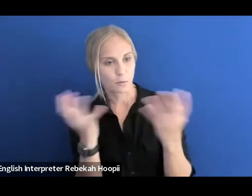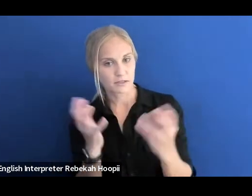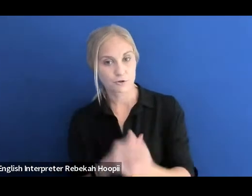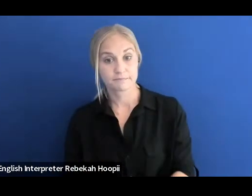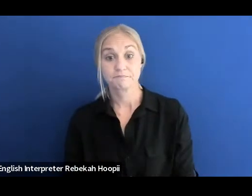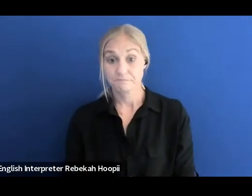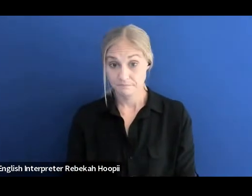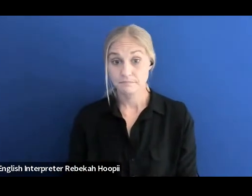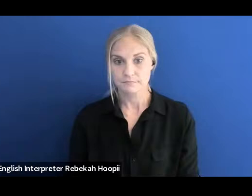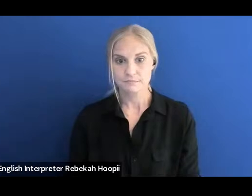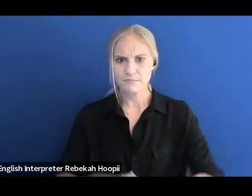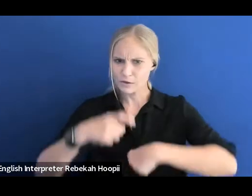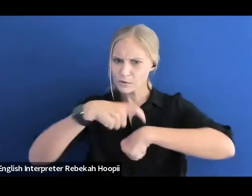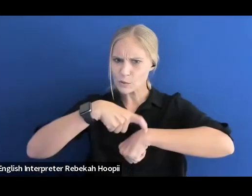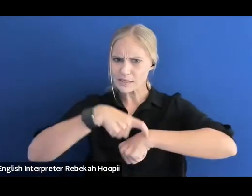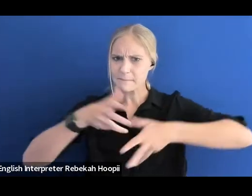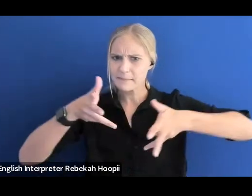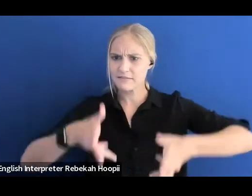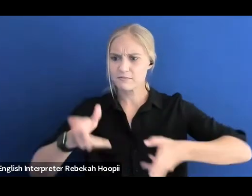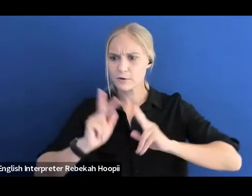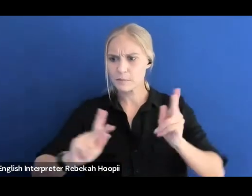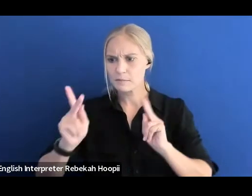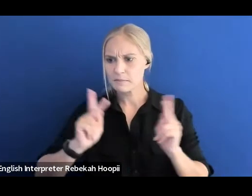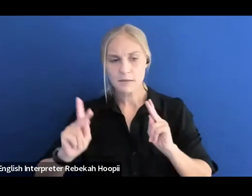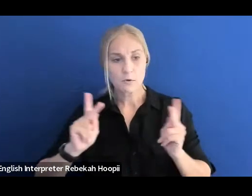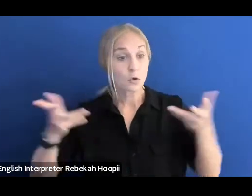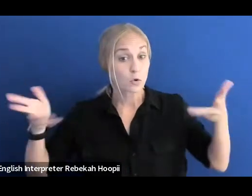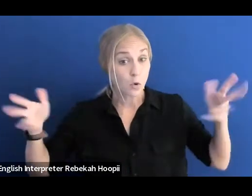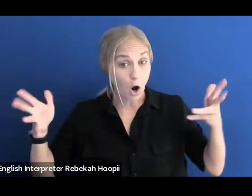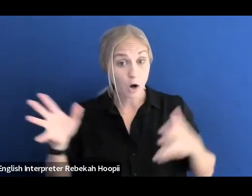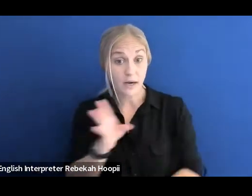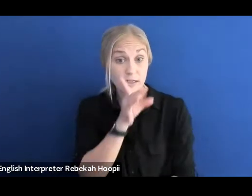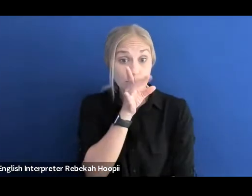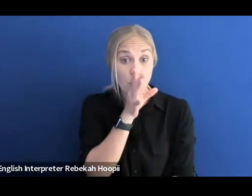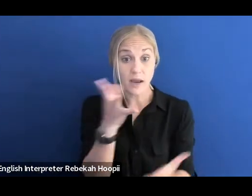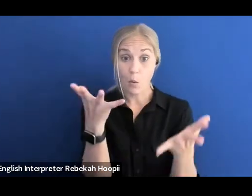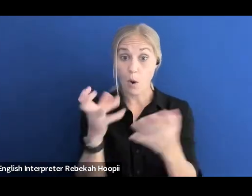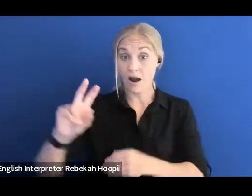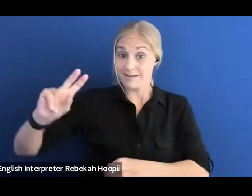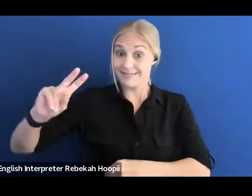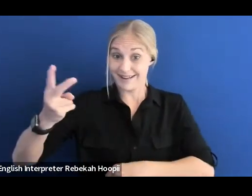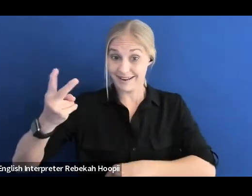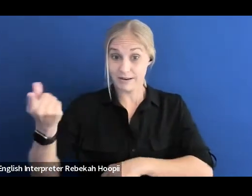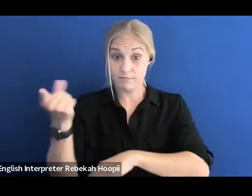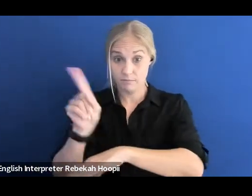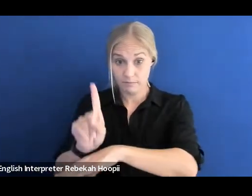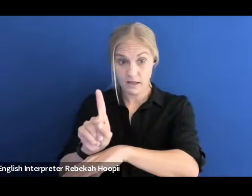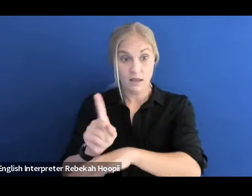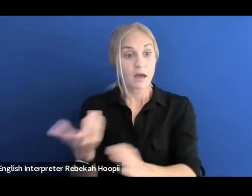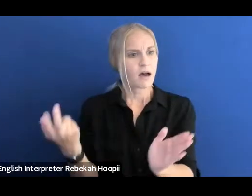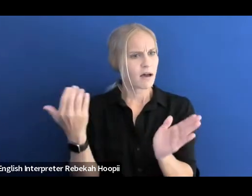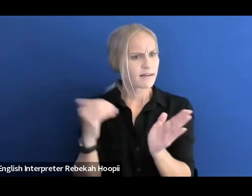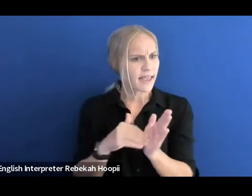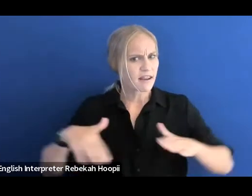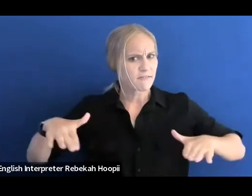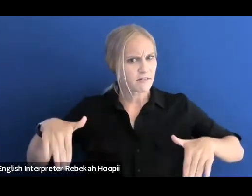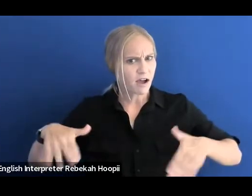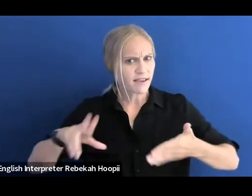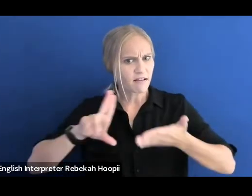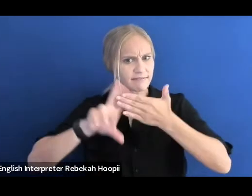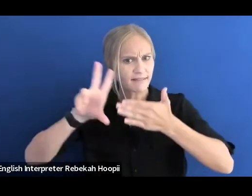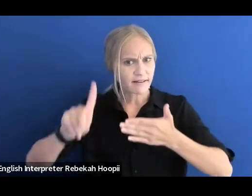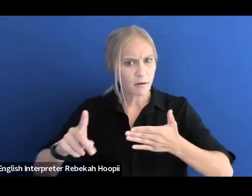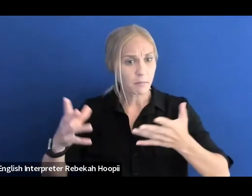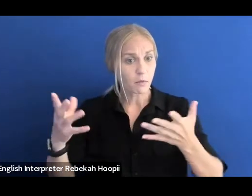Okay, we do have some time for people who may have spoken and want to speak again. If there's not, again, if you've not signed up and you want to speak, please